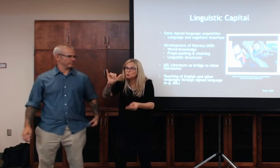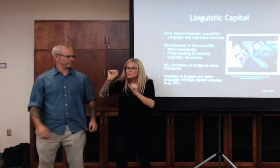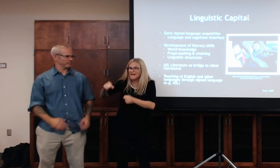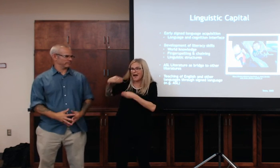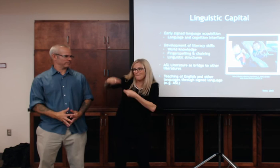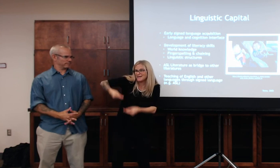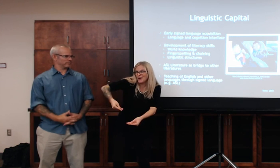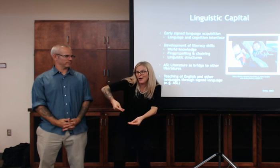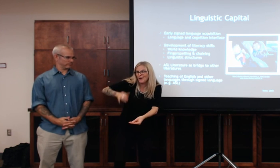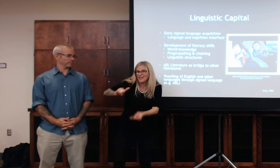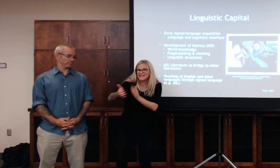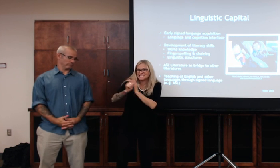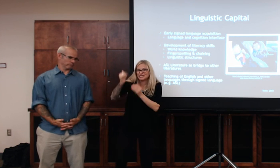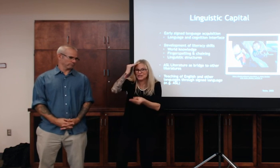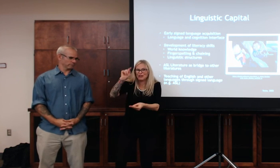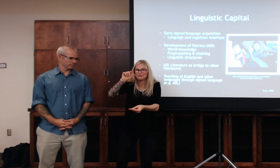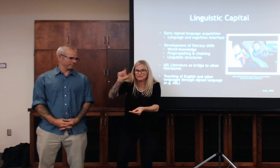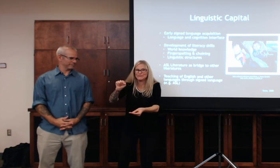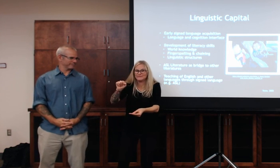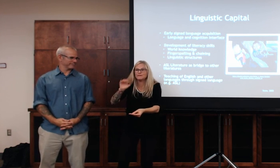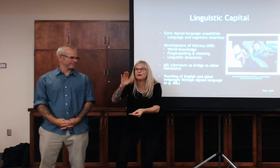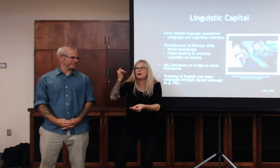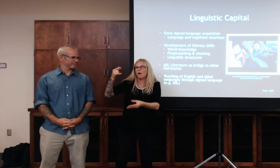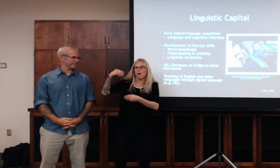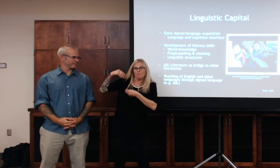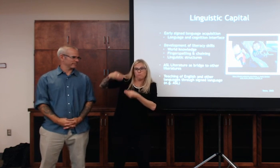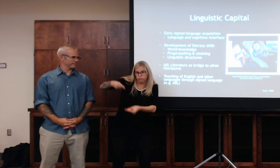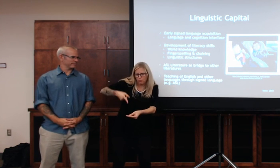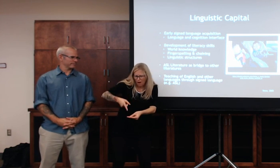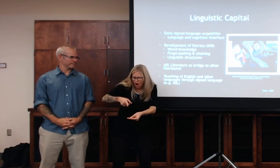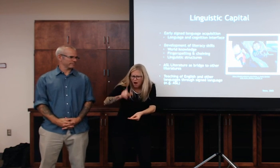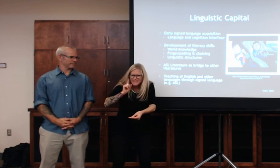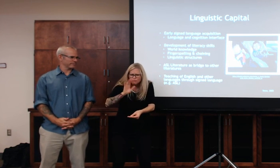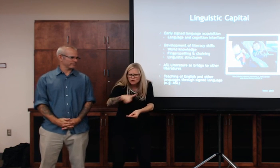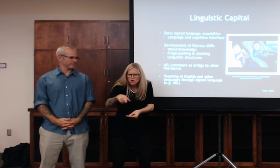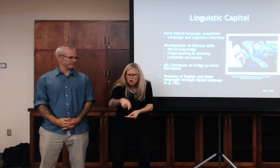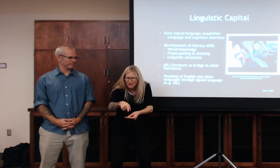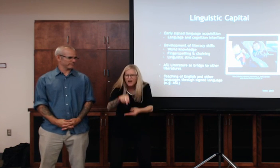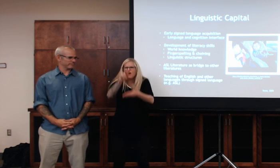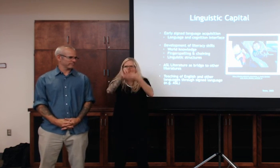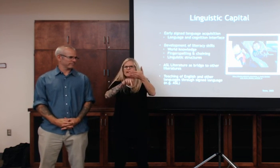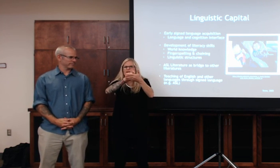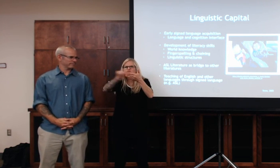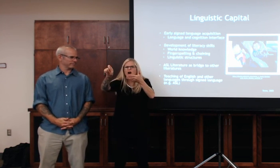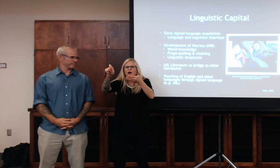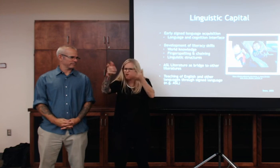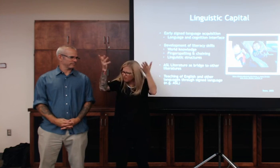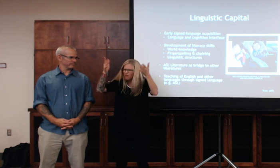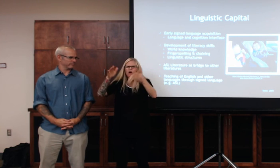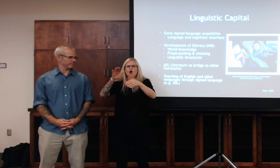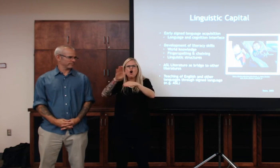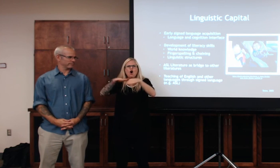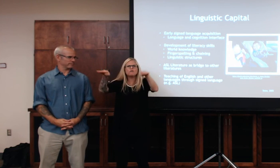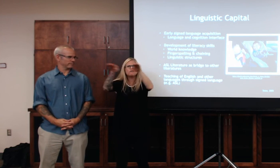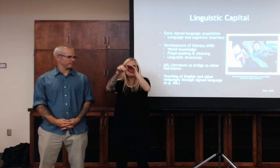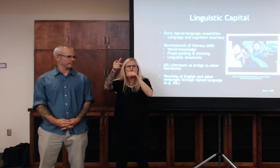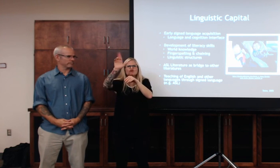as well, can also pass on those hearing skills, knowledge, and tools. Now, the deaf child, how can they read and write? On grade